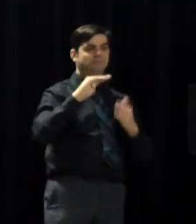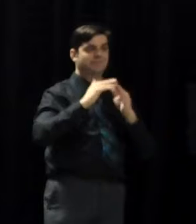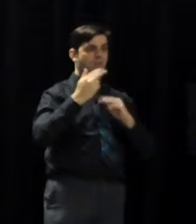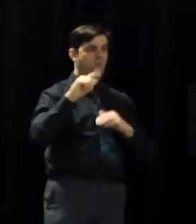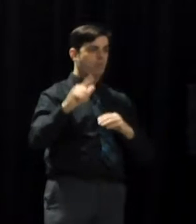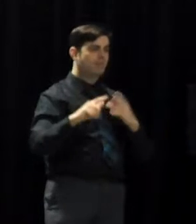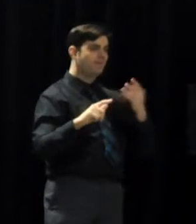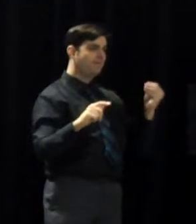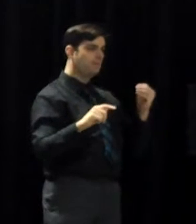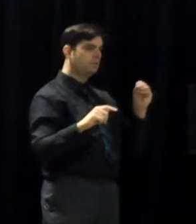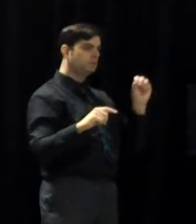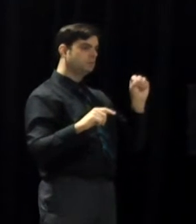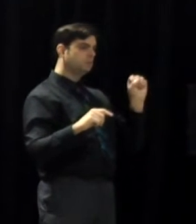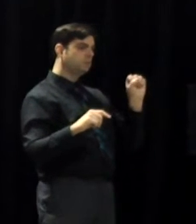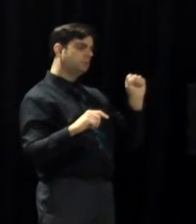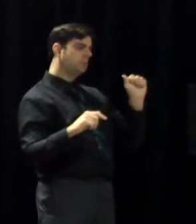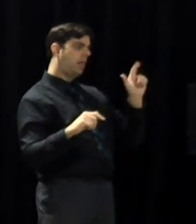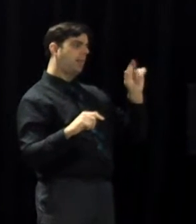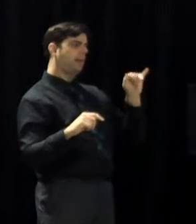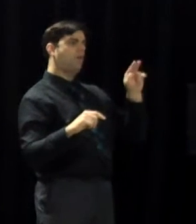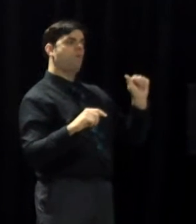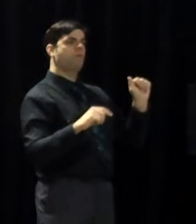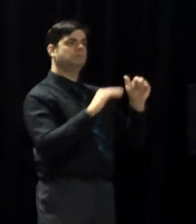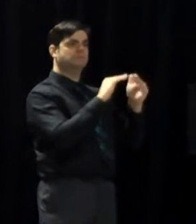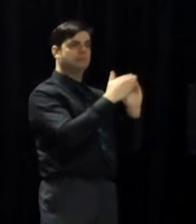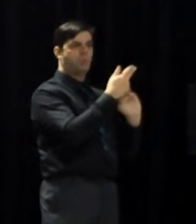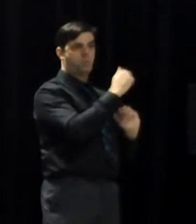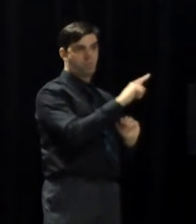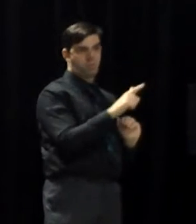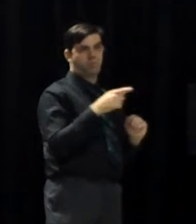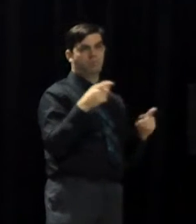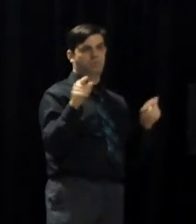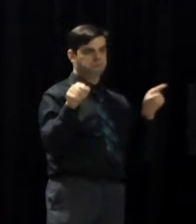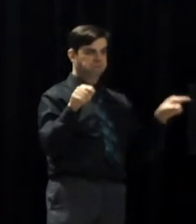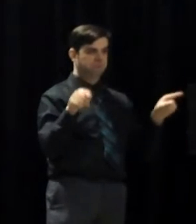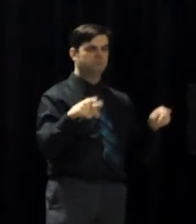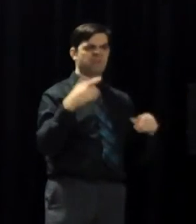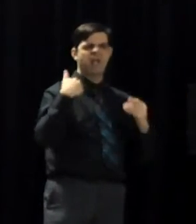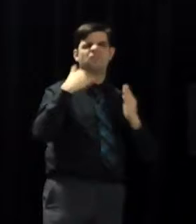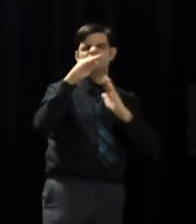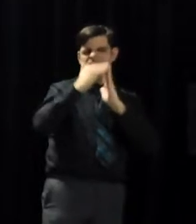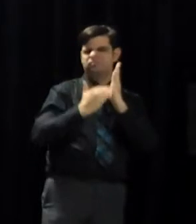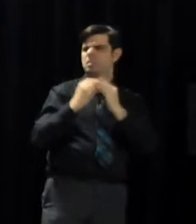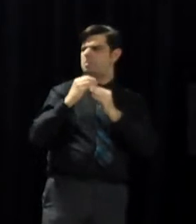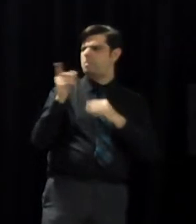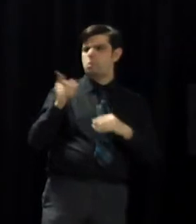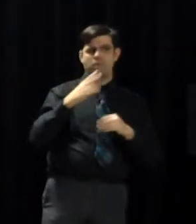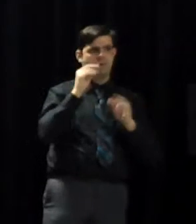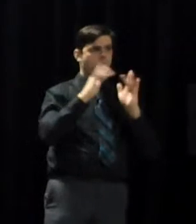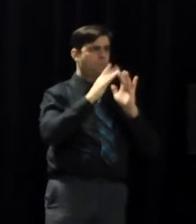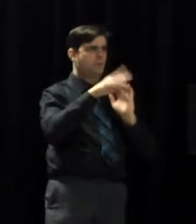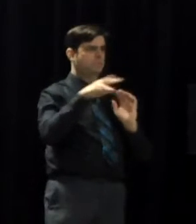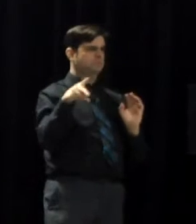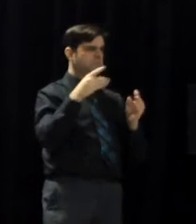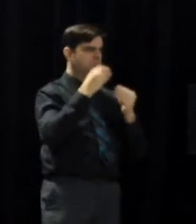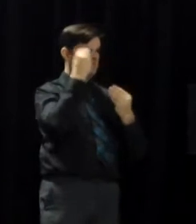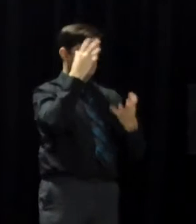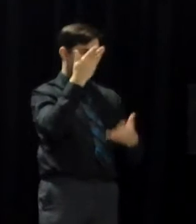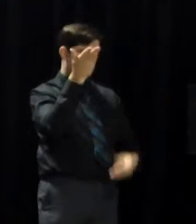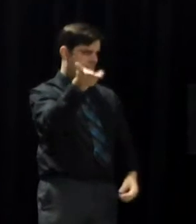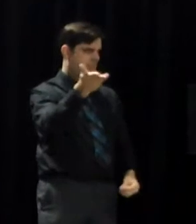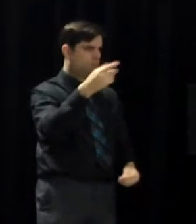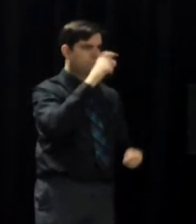where the virus is to start to flatten these curves. This is how we're going to do it. Please, please, please pre-register, get